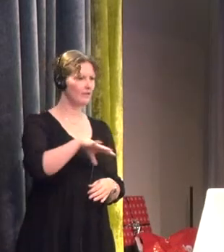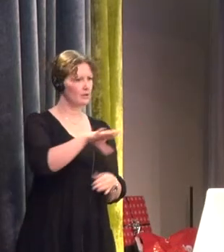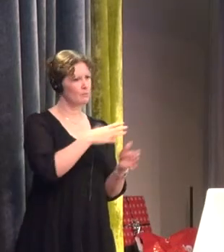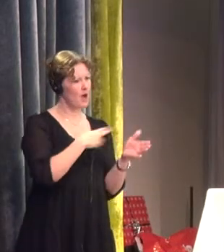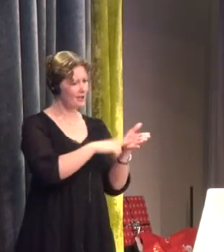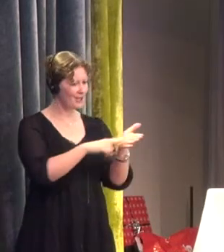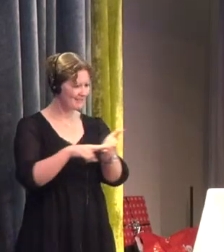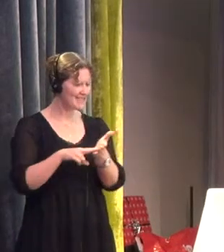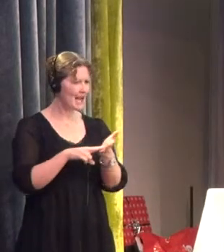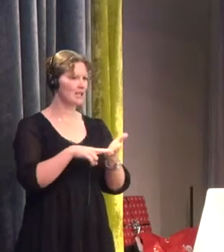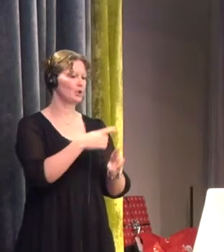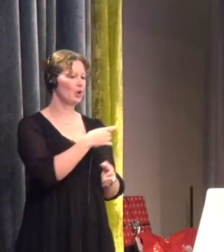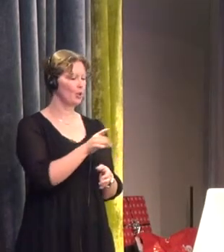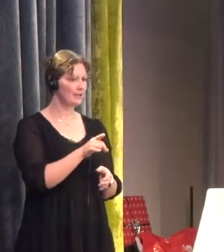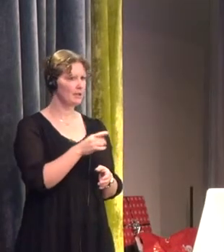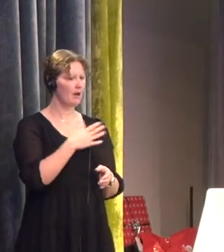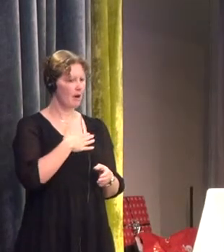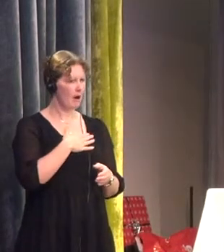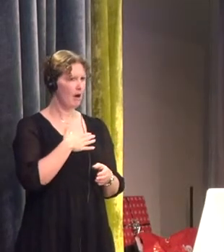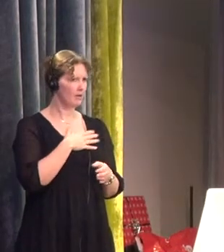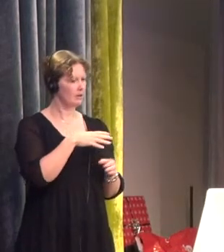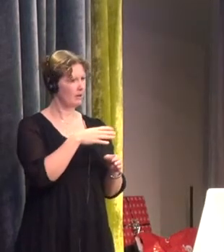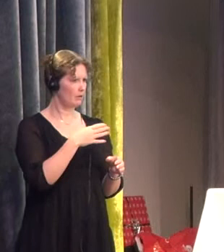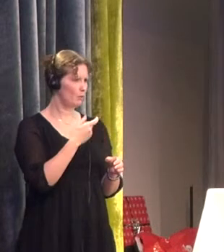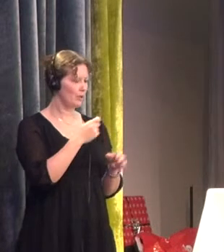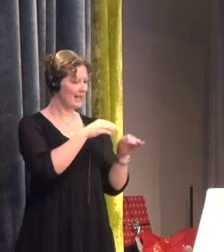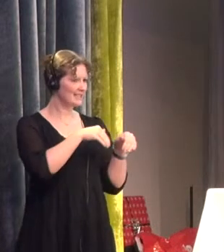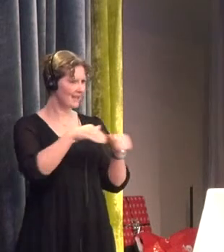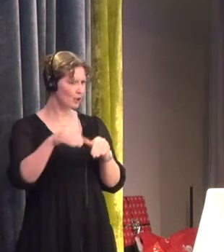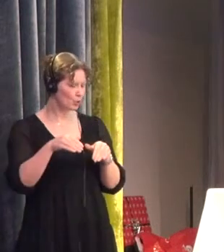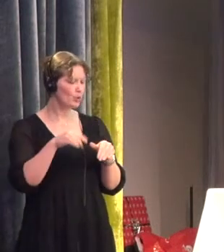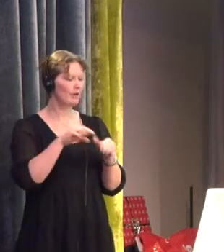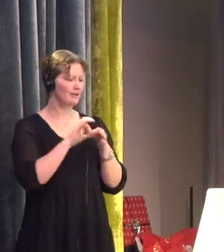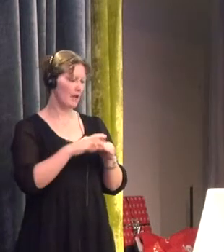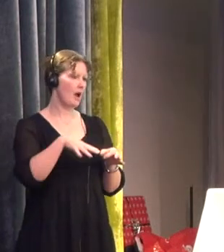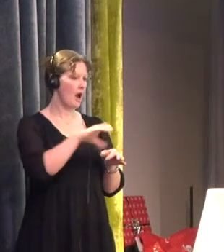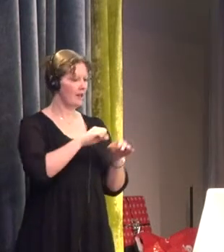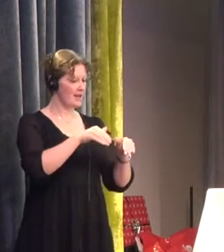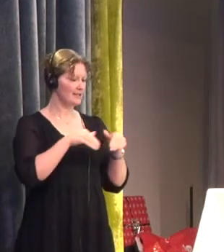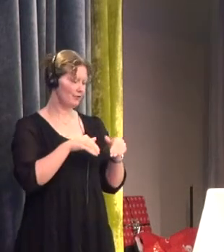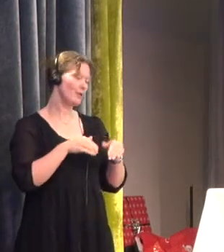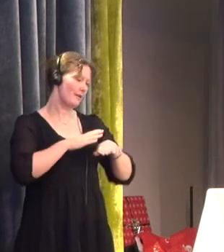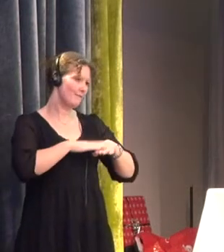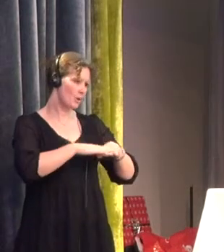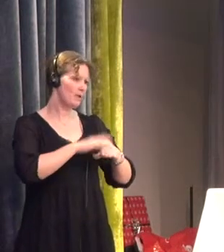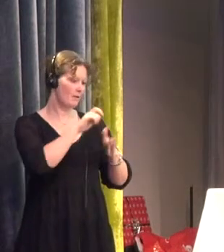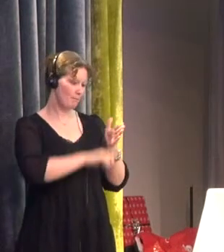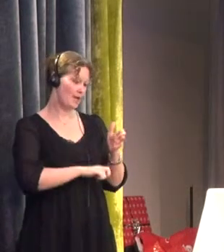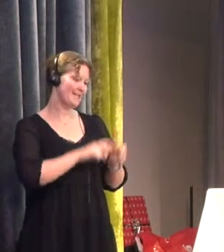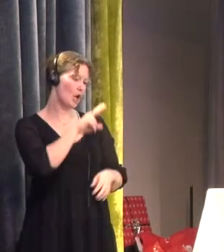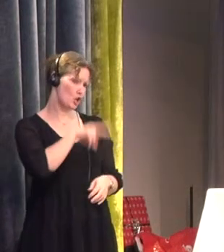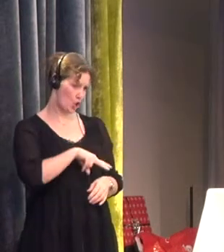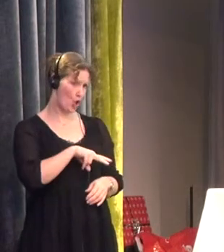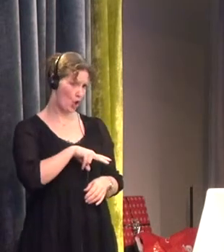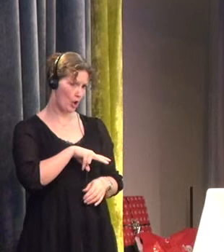reservations, nearly all, when they reserve against Article 12. And to be fair, in large part, it's because we don't really